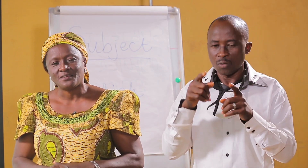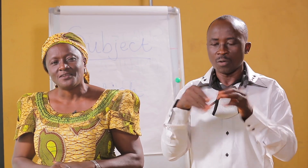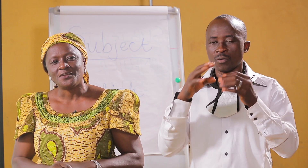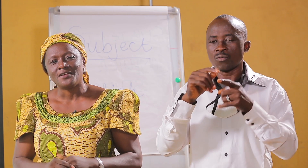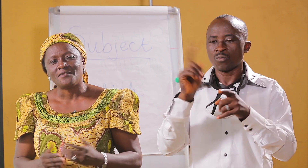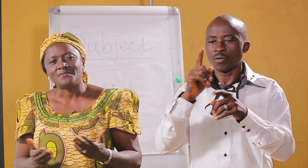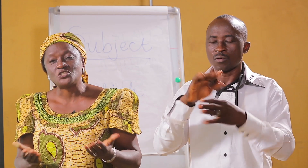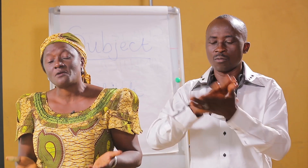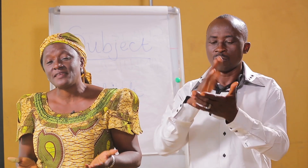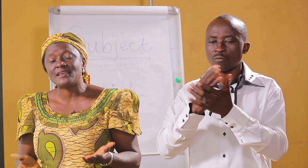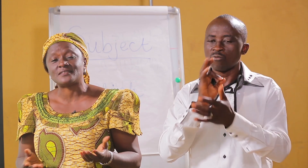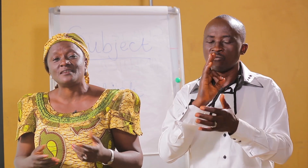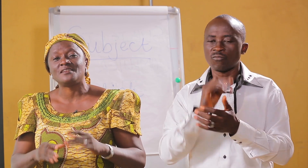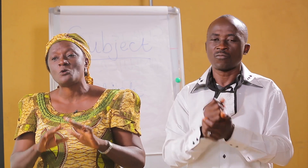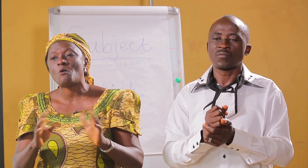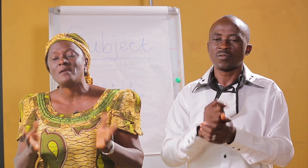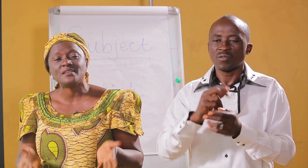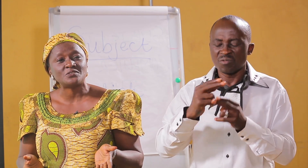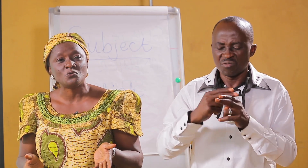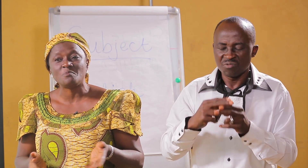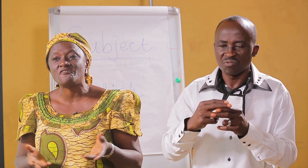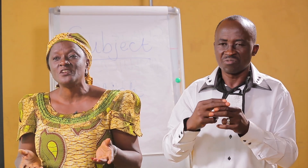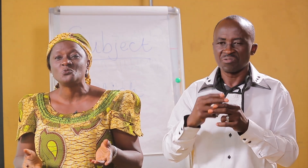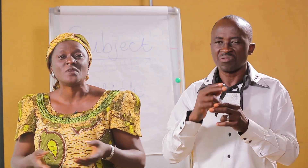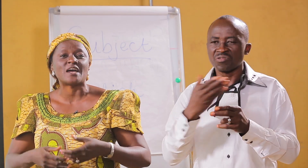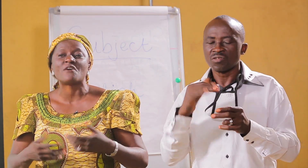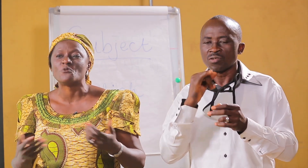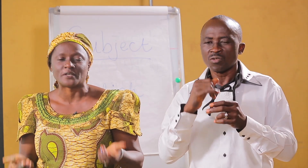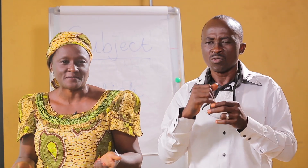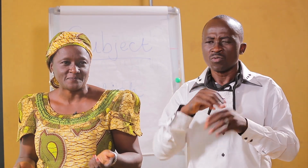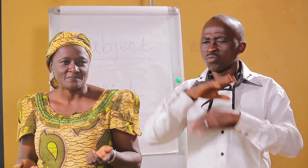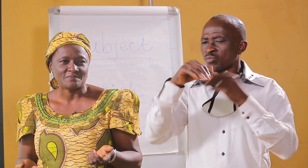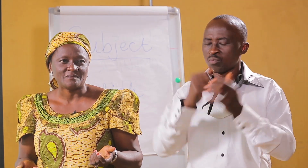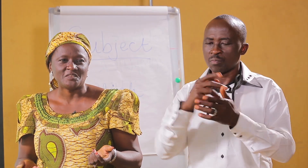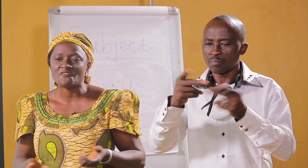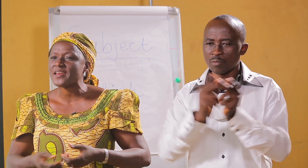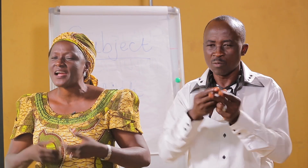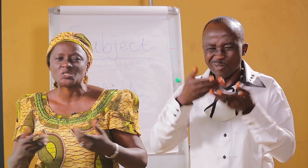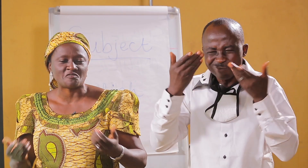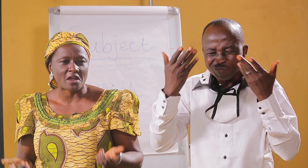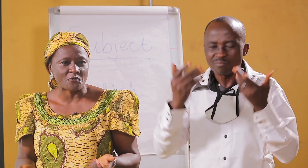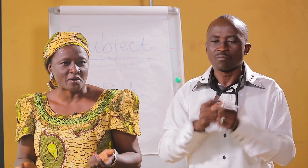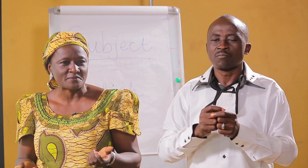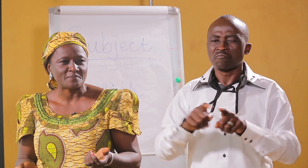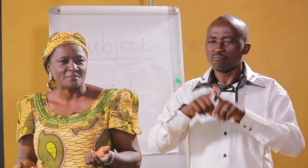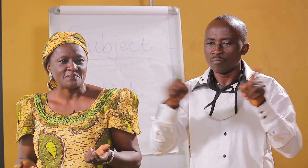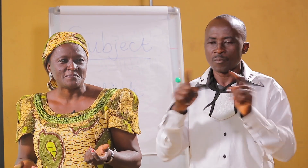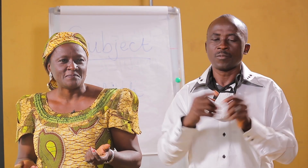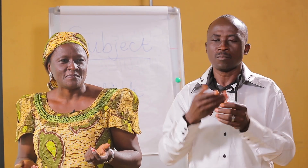eatery, the sure thing is the whole place will be filled with aroma, different kinds of